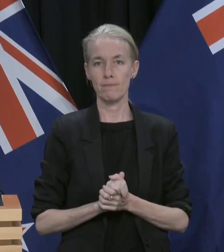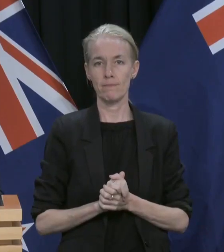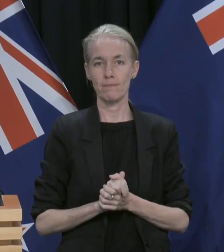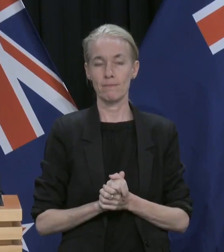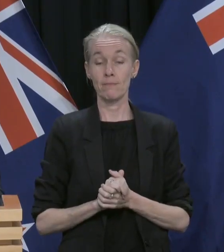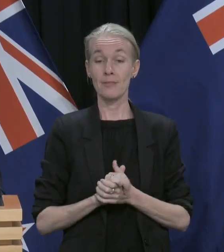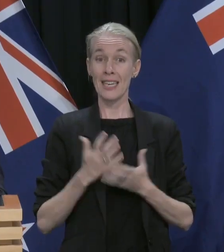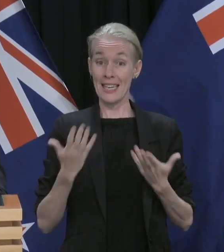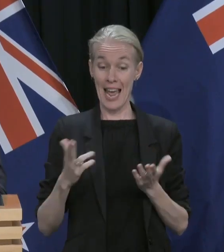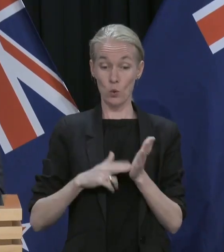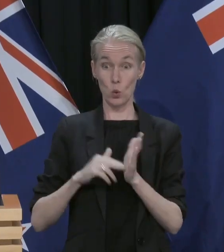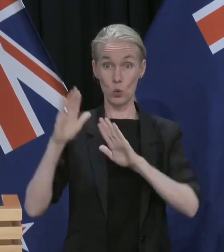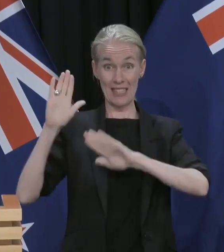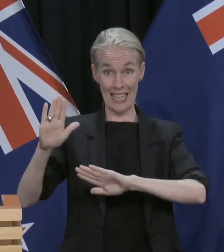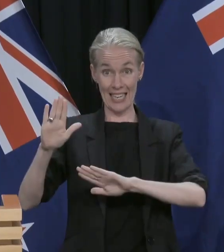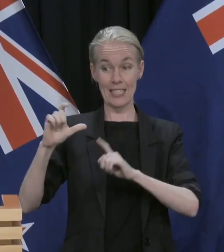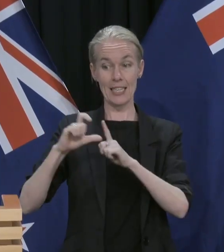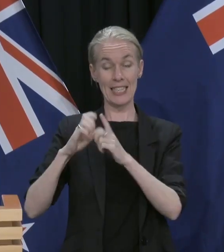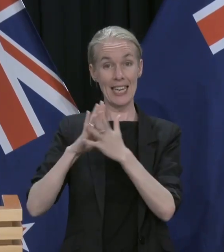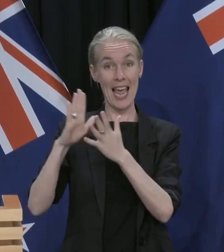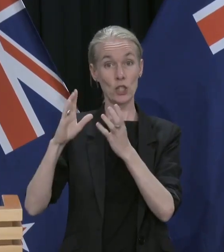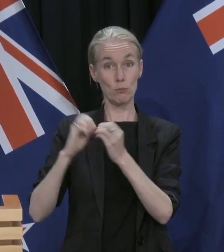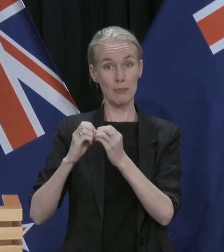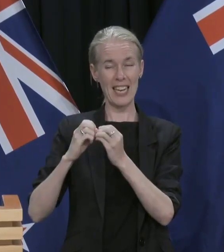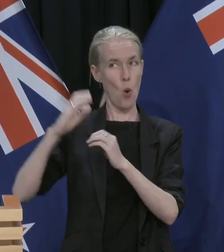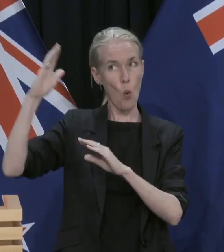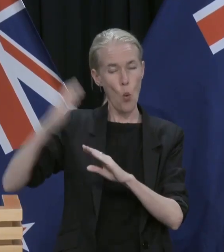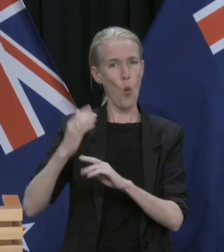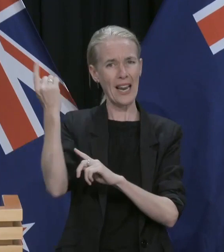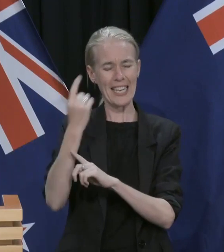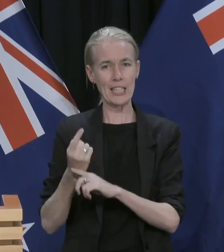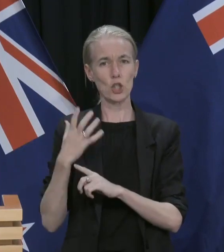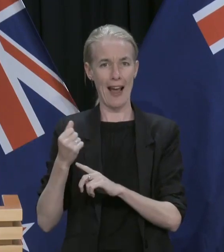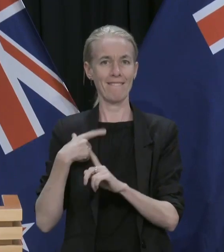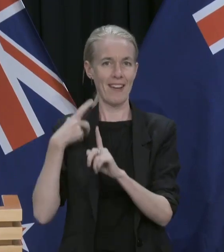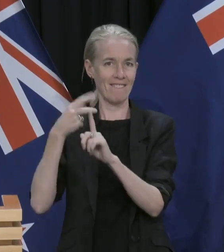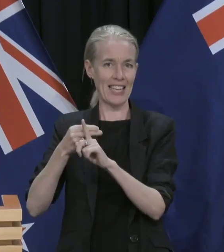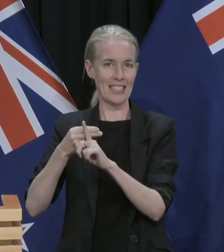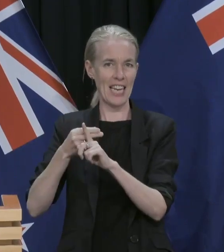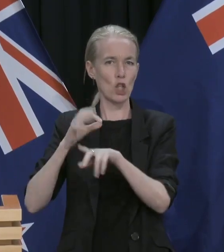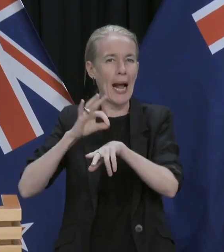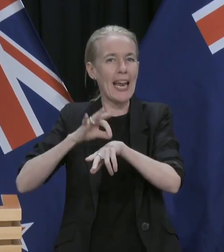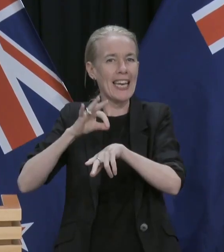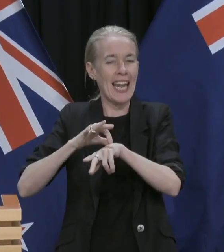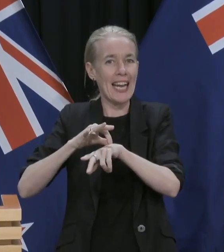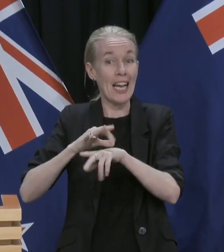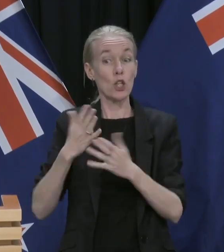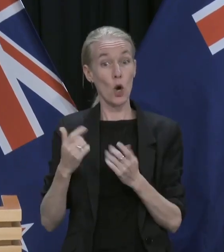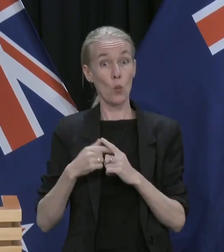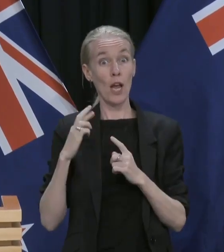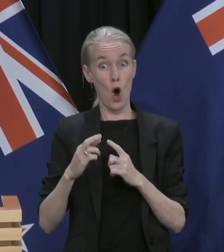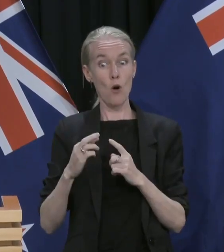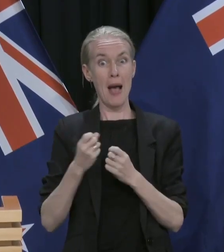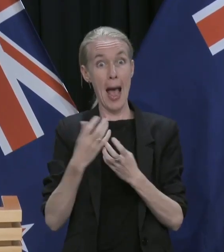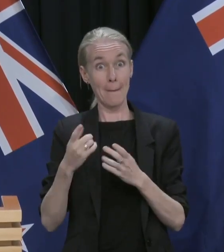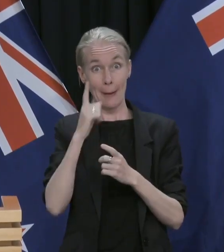All district health boards are now operating vaccination clinics, and so the number of people being vaccinated is expected to increase substantially